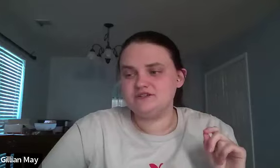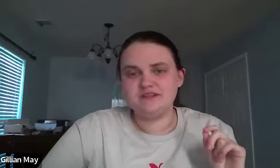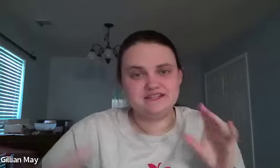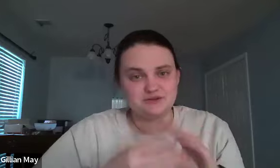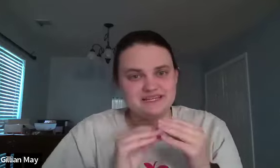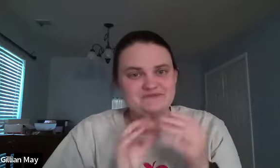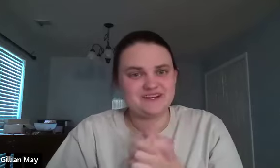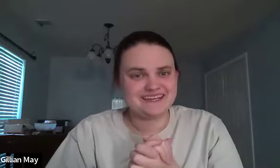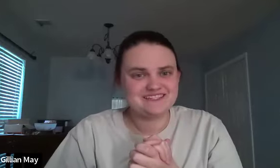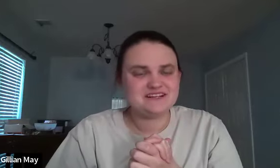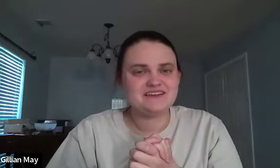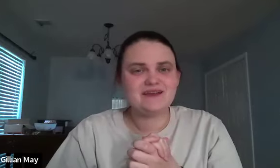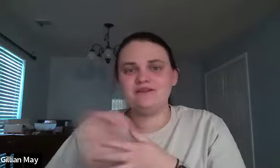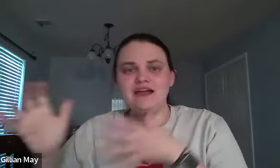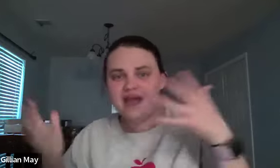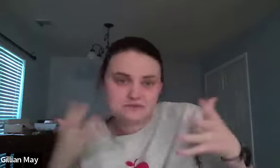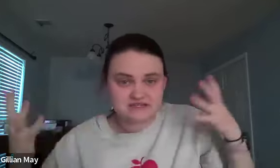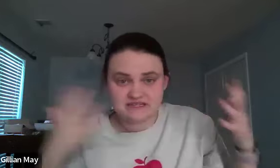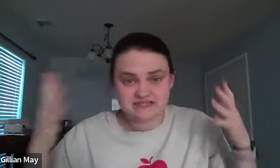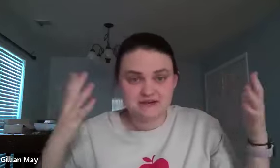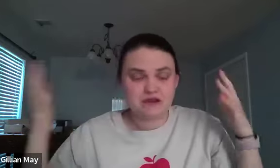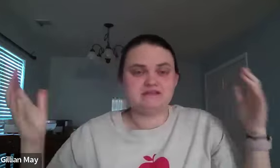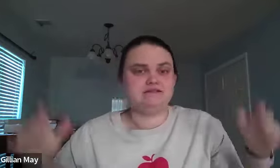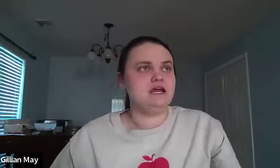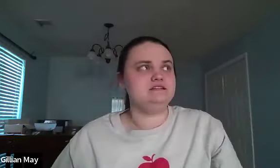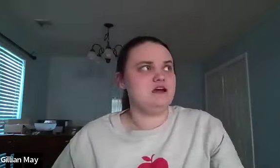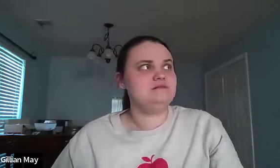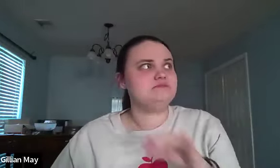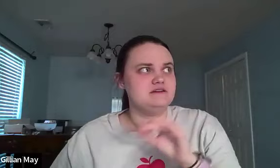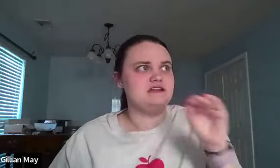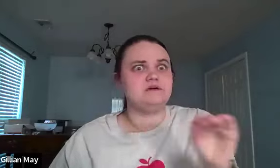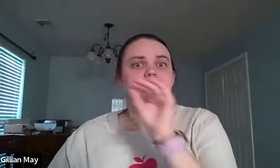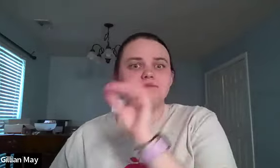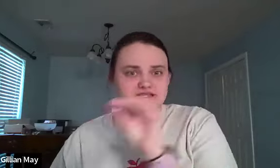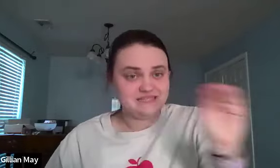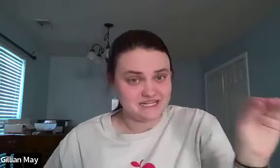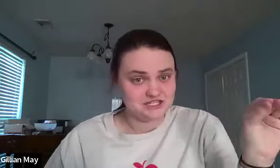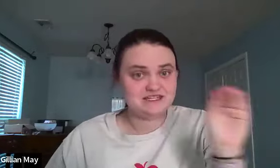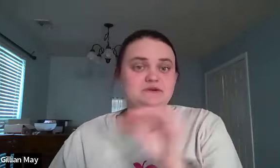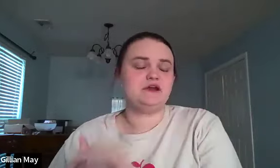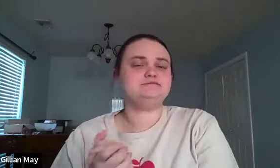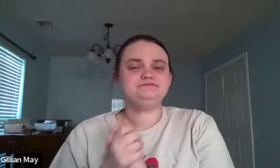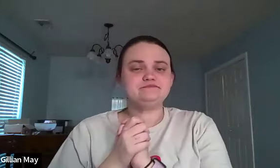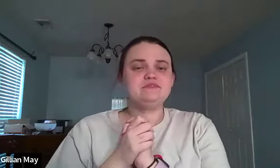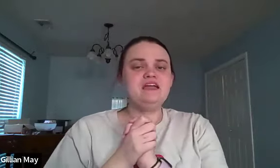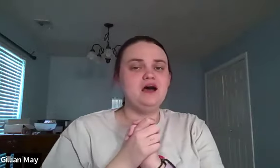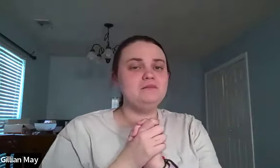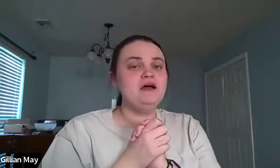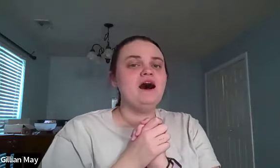doing like story time for kids or anything, or like having I did not pronounce that right. Presentations. There we go. A